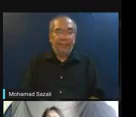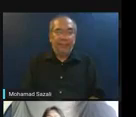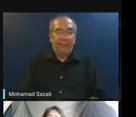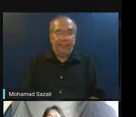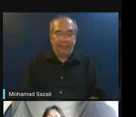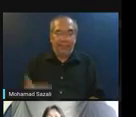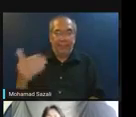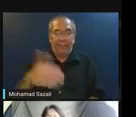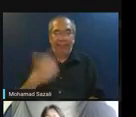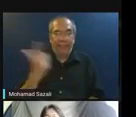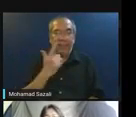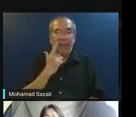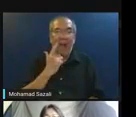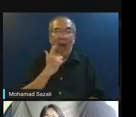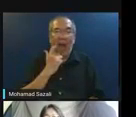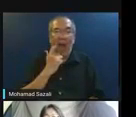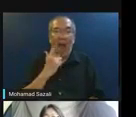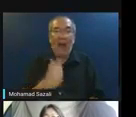please.